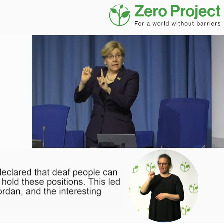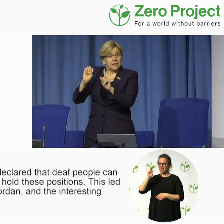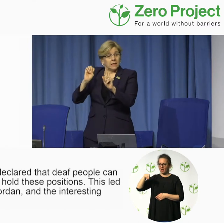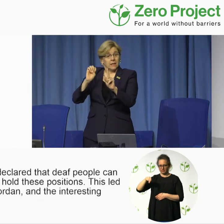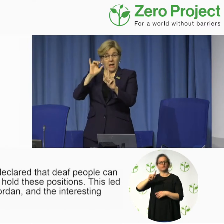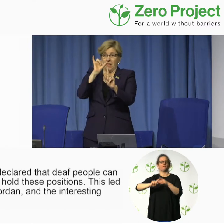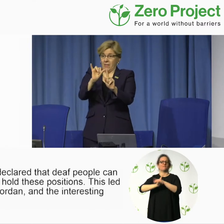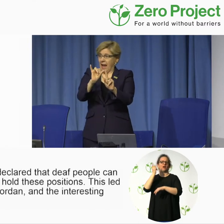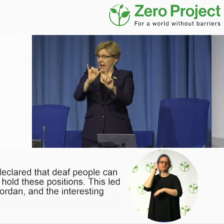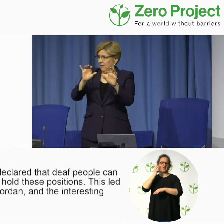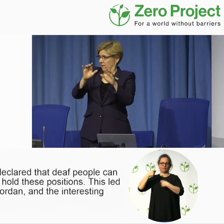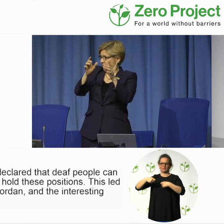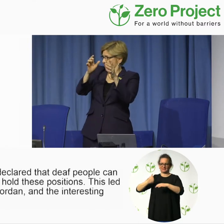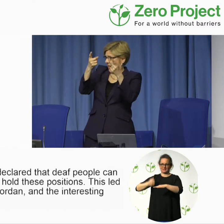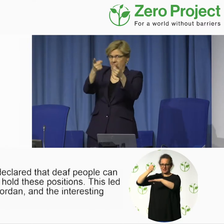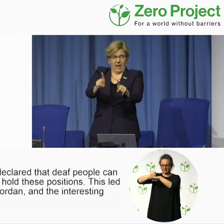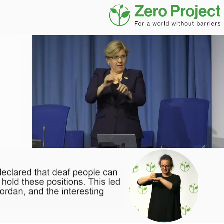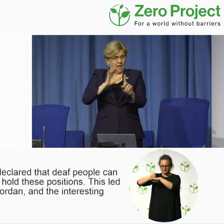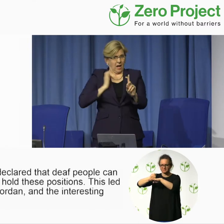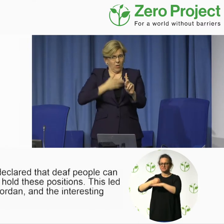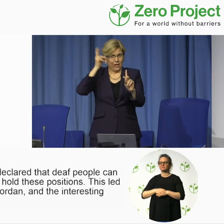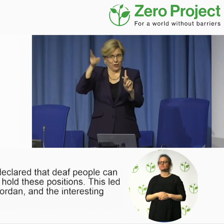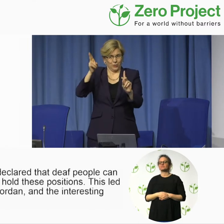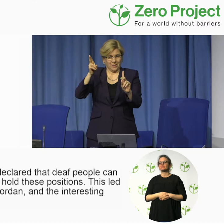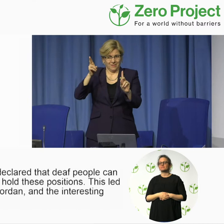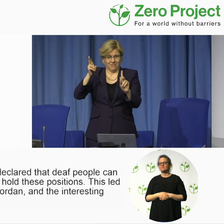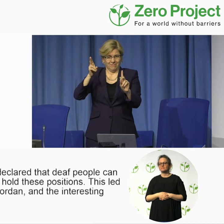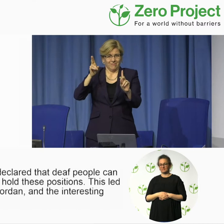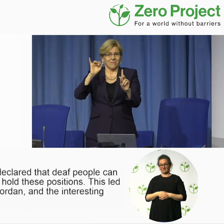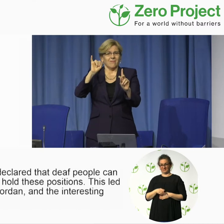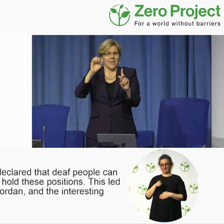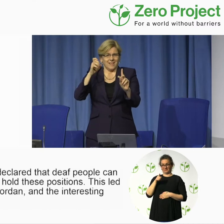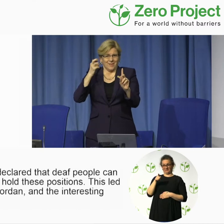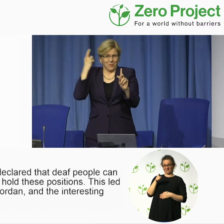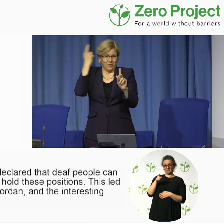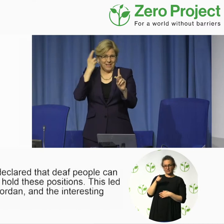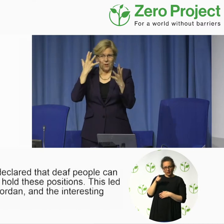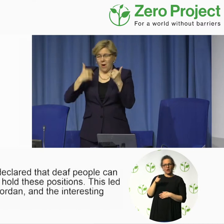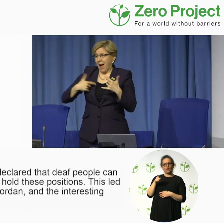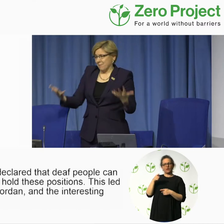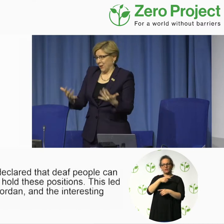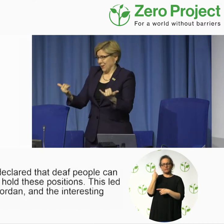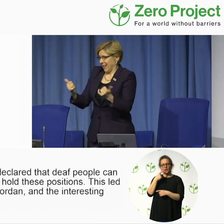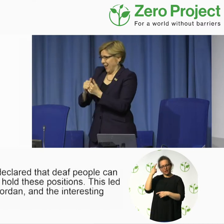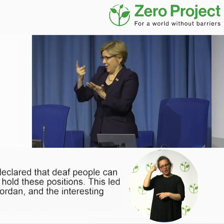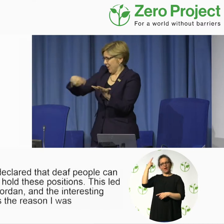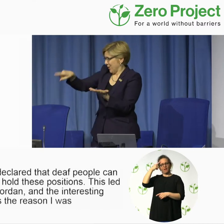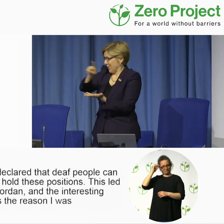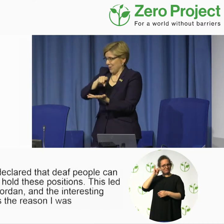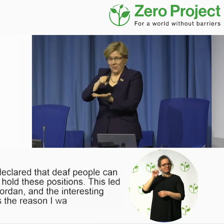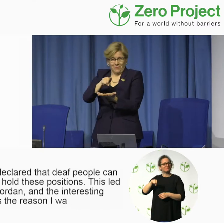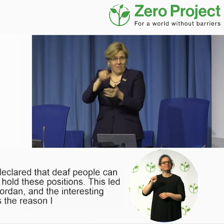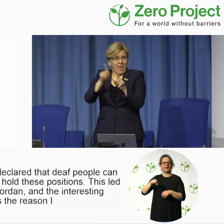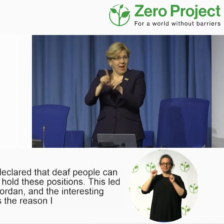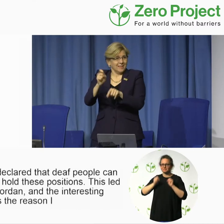And the interesting piece here is that during that event in our history, that is the reason why I'm here